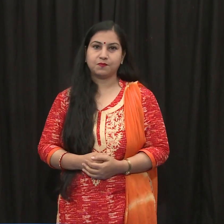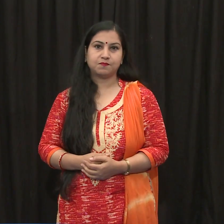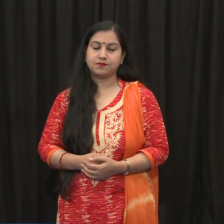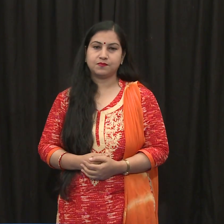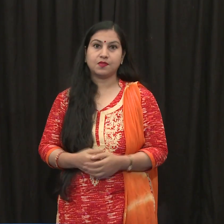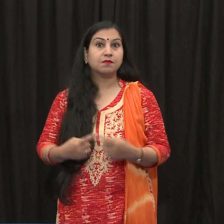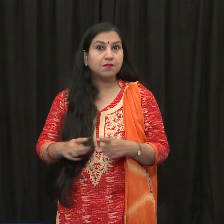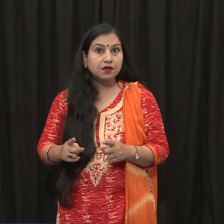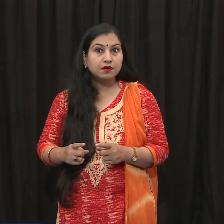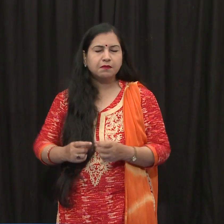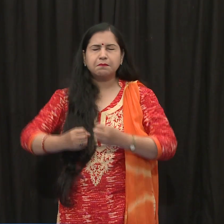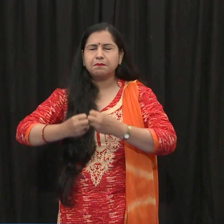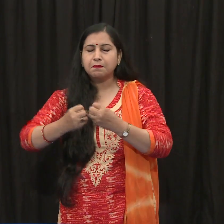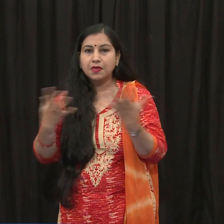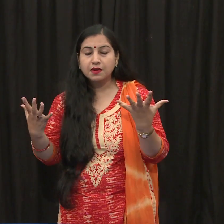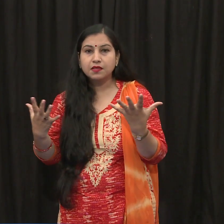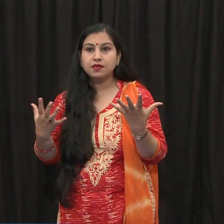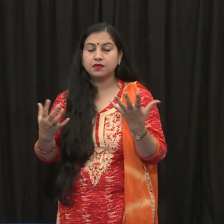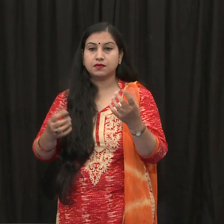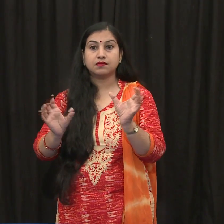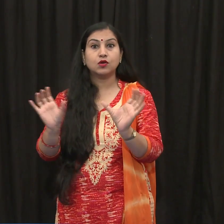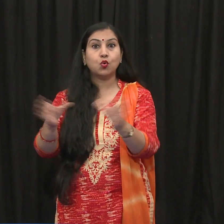but by a constituent assembly.